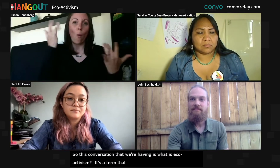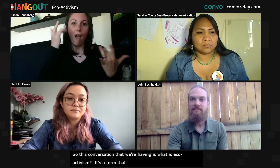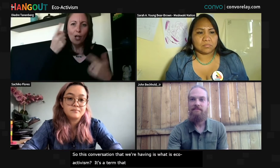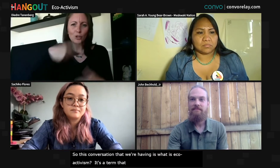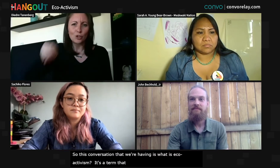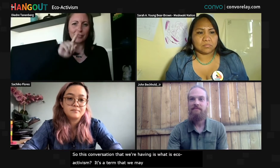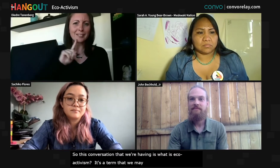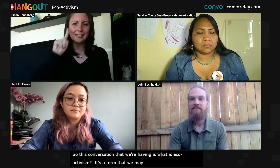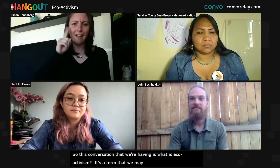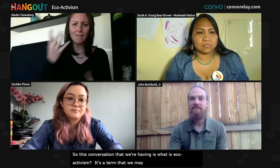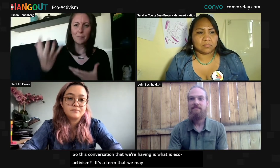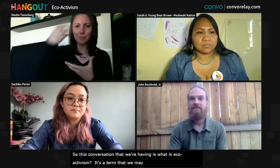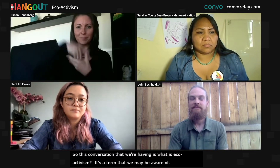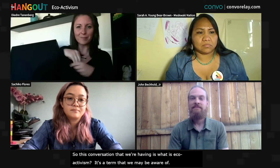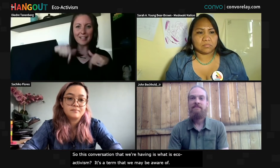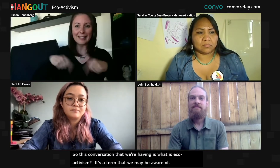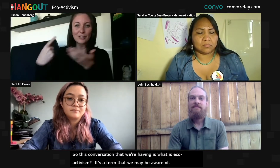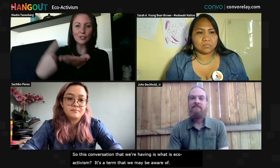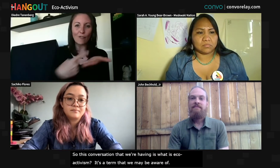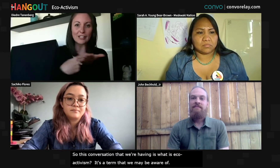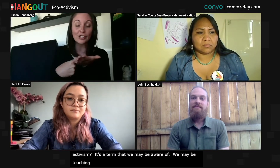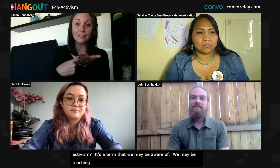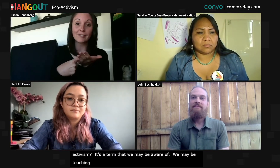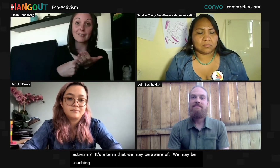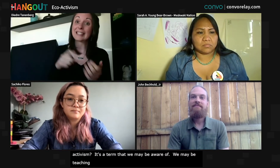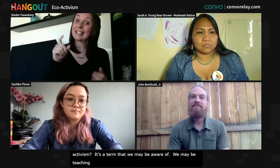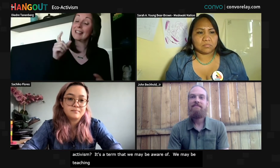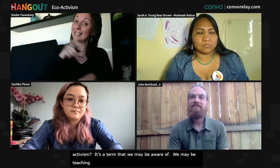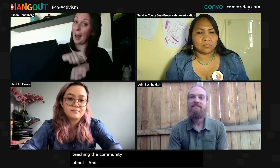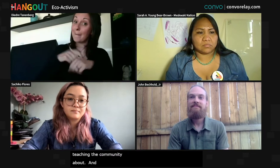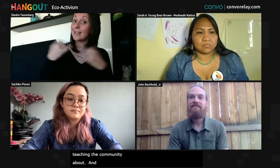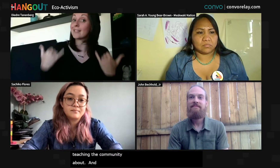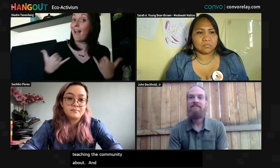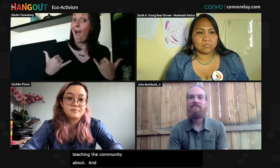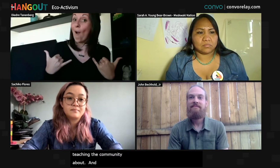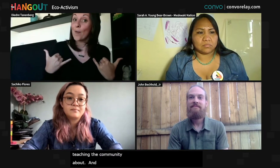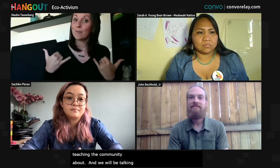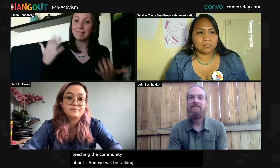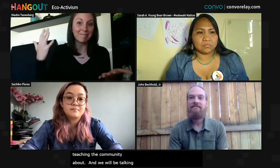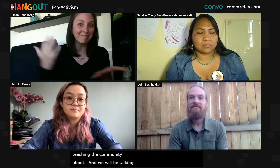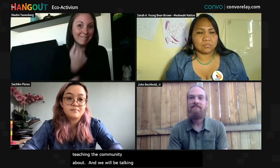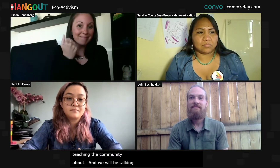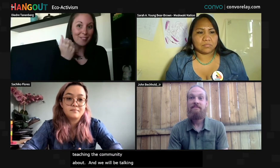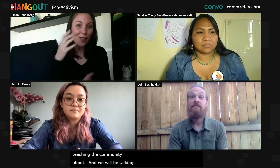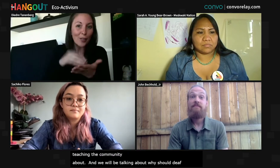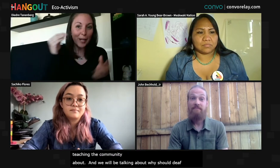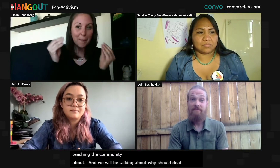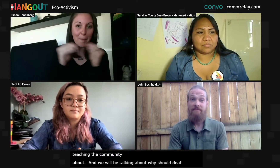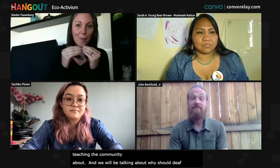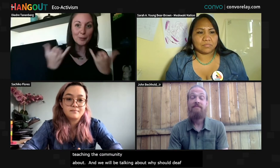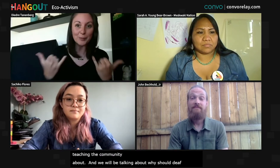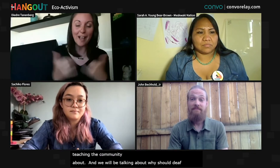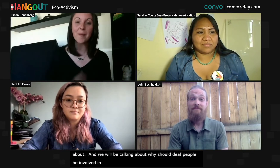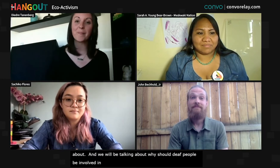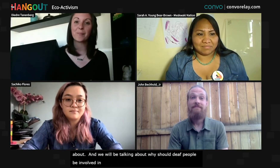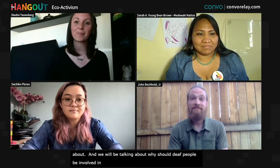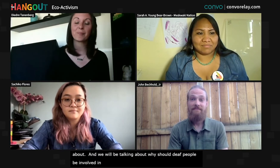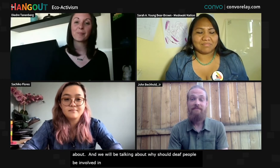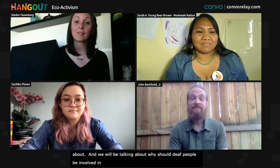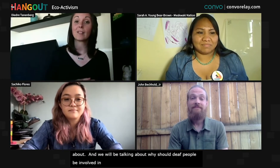community about, and we're going to be talking about why should deaf people be involved in this conversation. The time is now to learn more today with